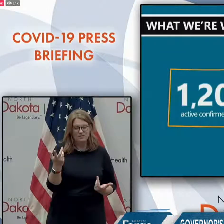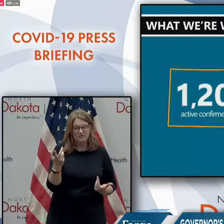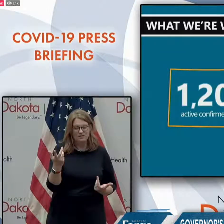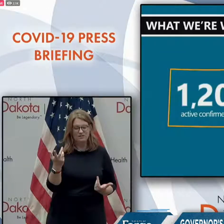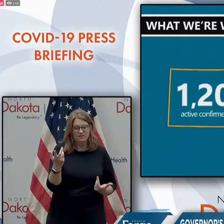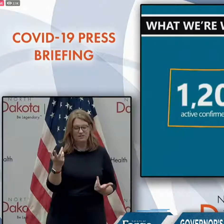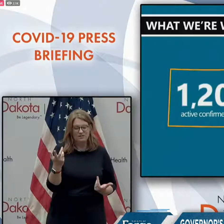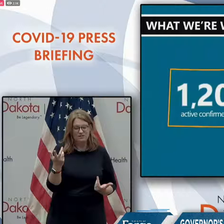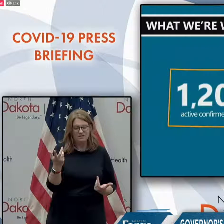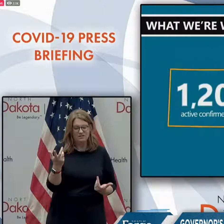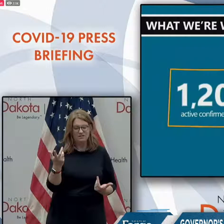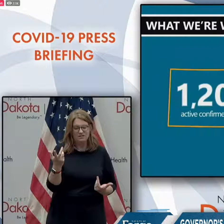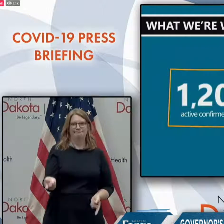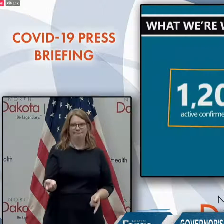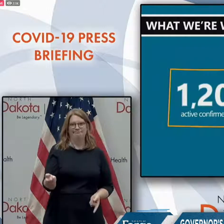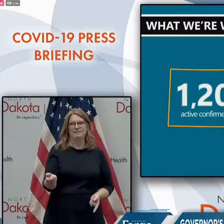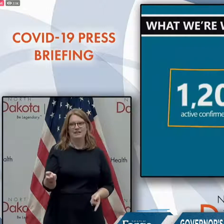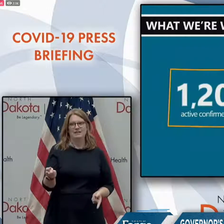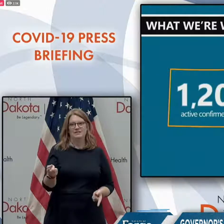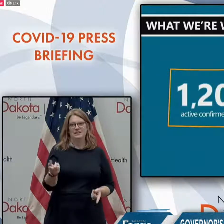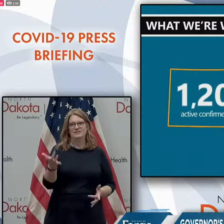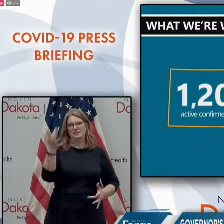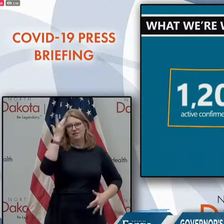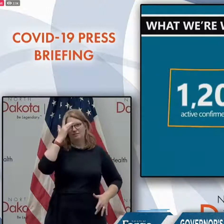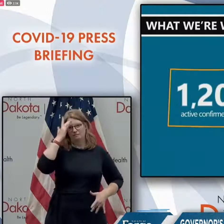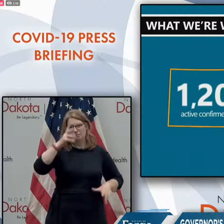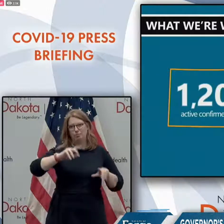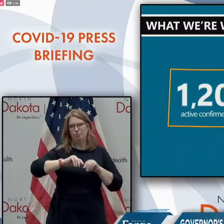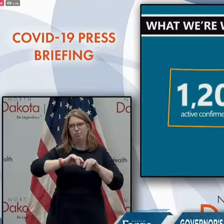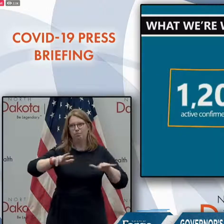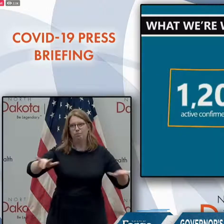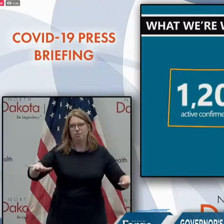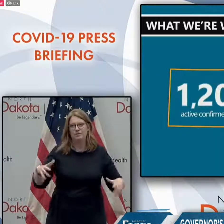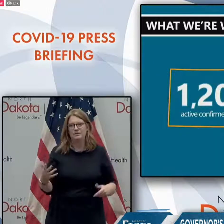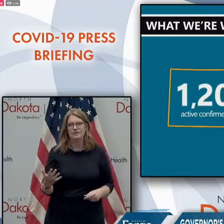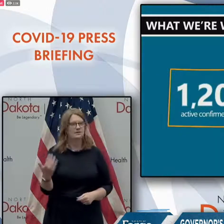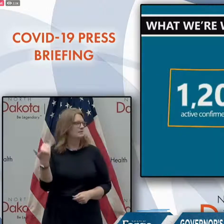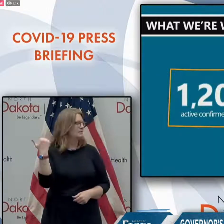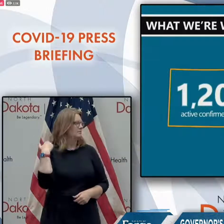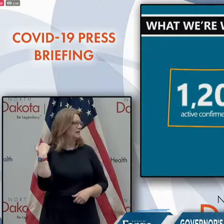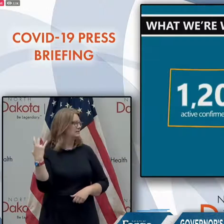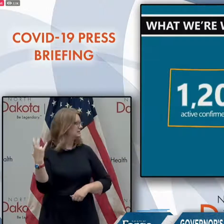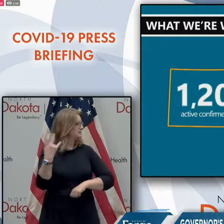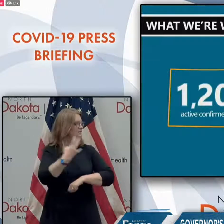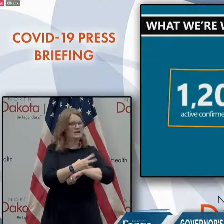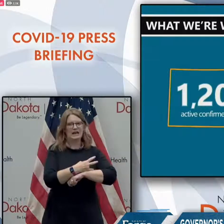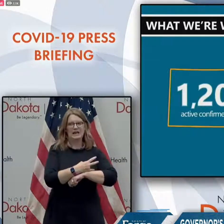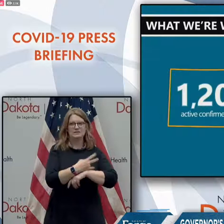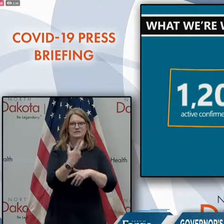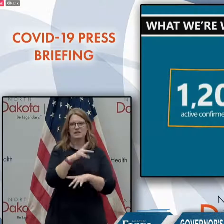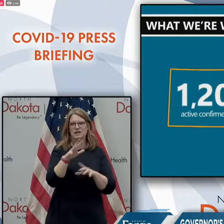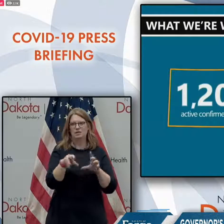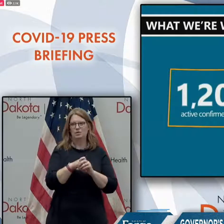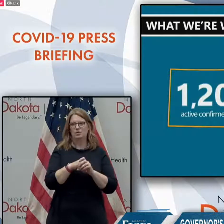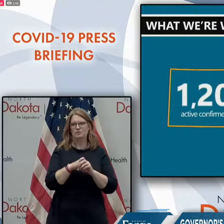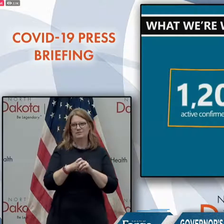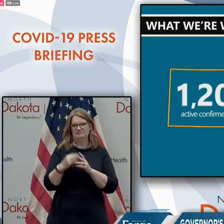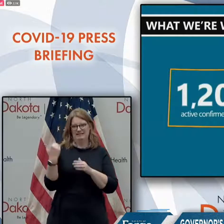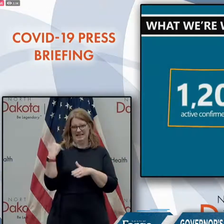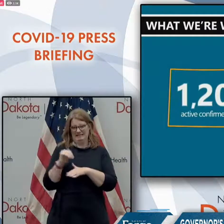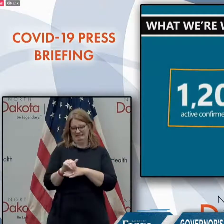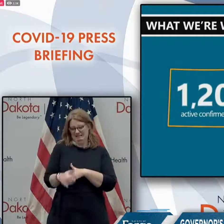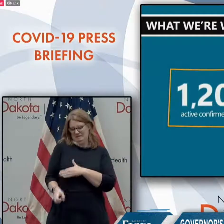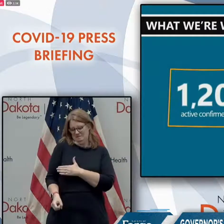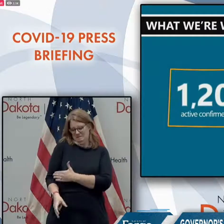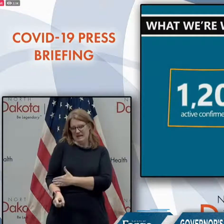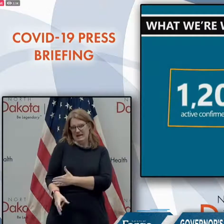at in the pandemic. Over the past 7 days, and that would include through midnight last night in terms of